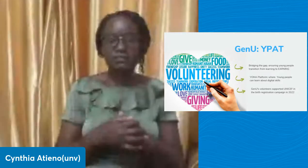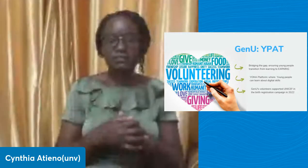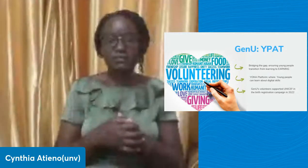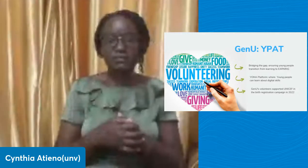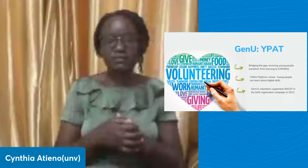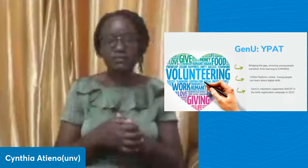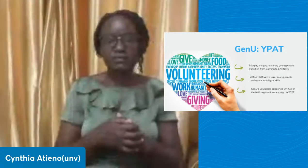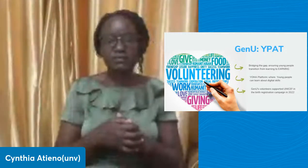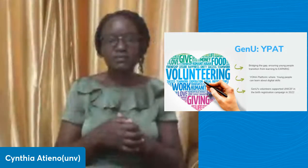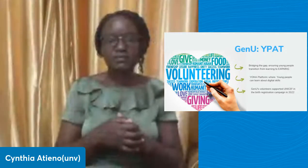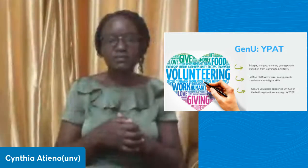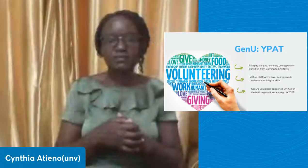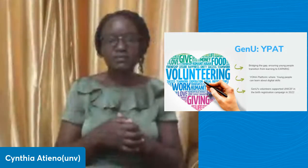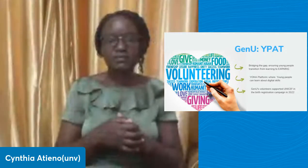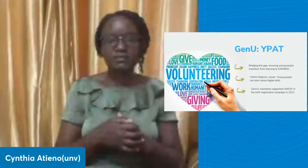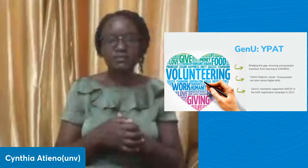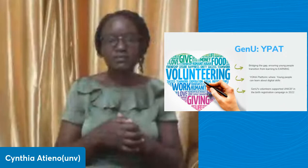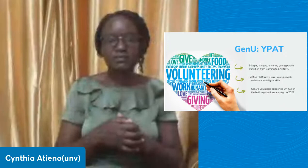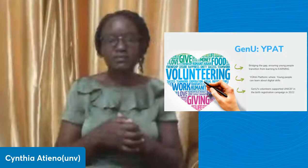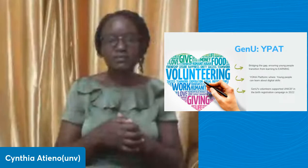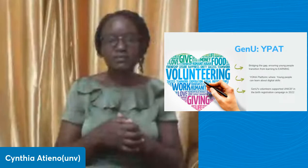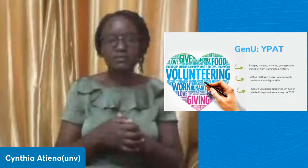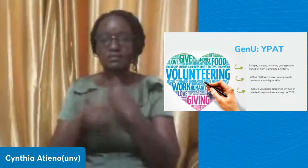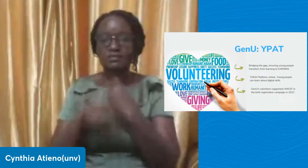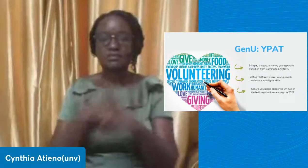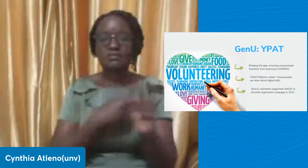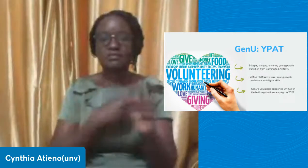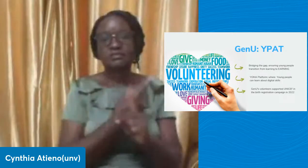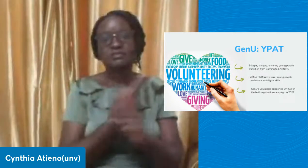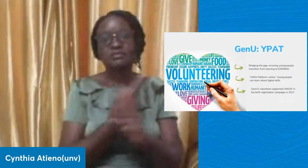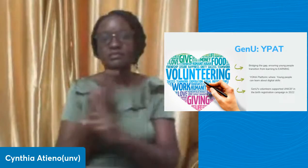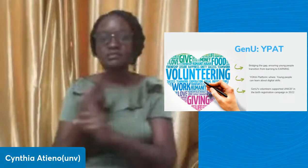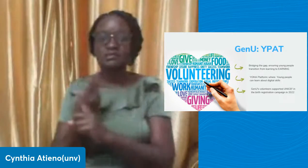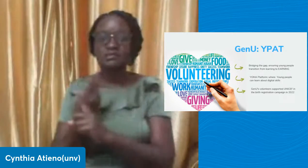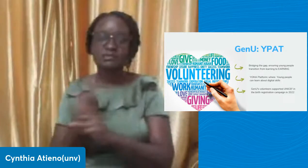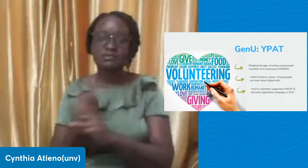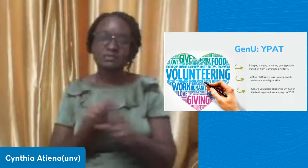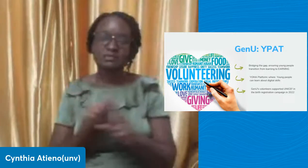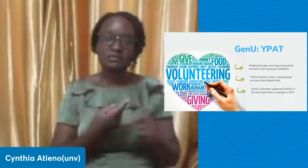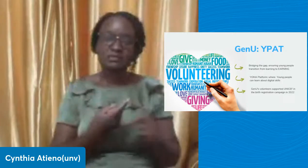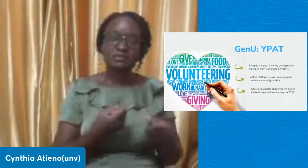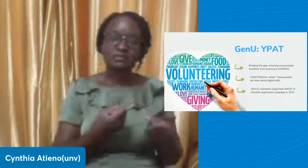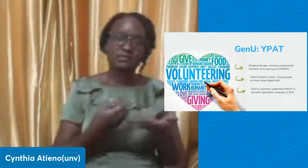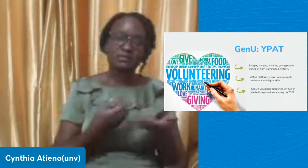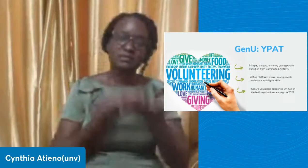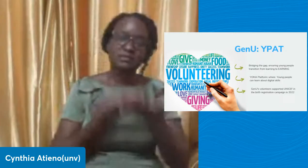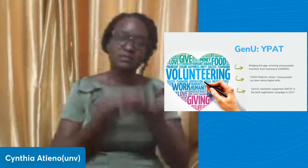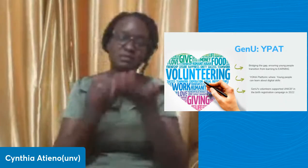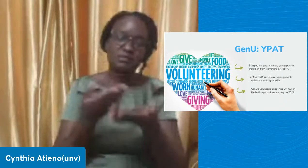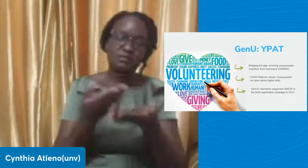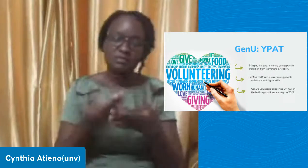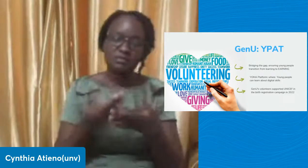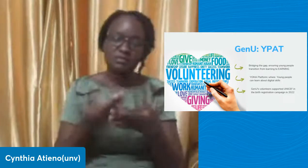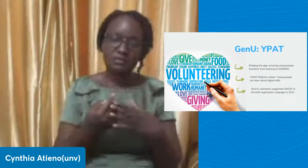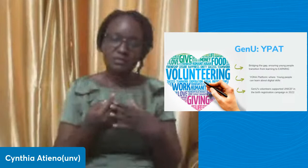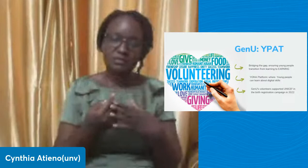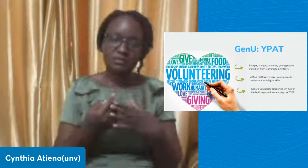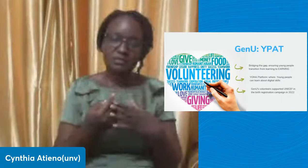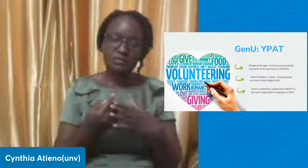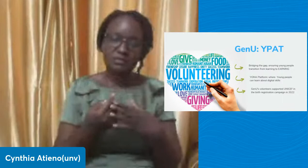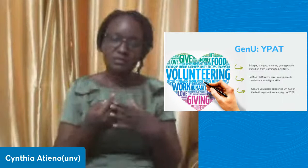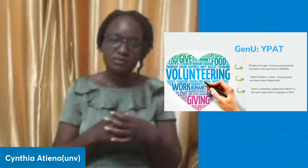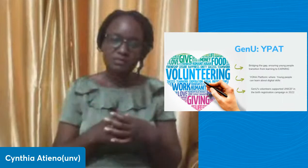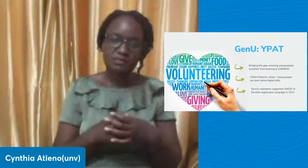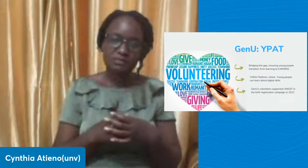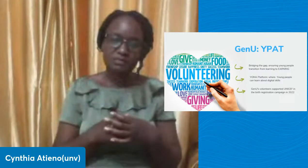UNICEF with the birth registration campaign, which happened, I think, last year. So these are ways that young people can be carried along